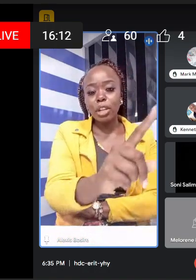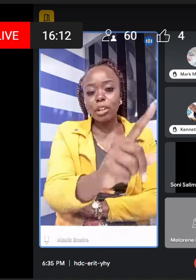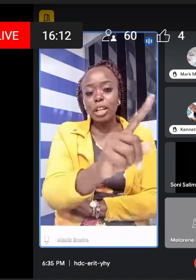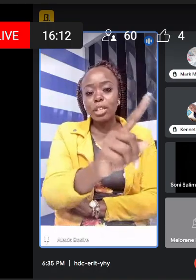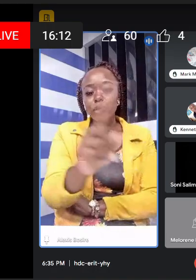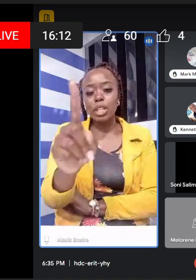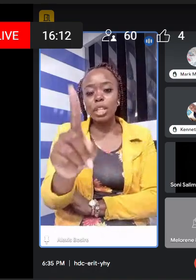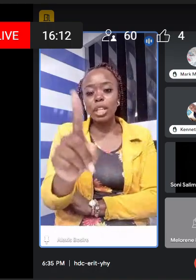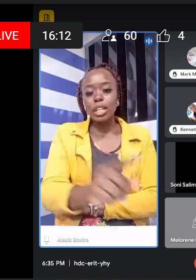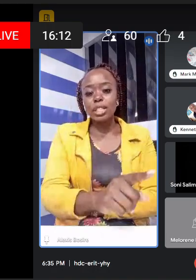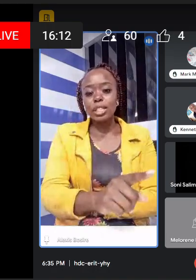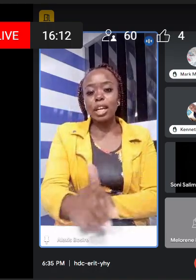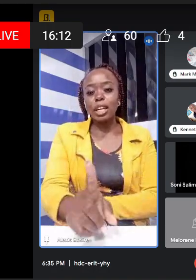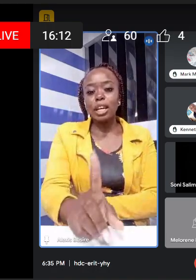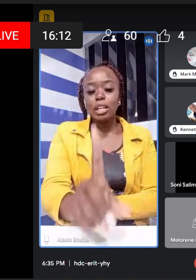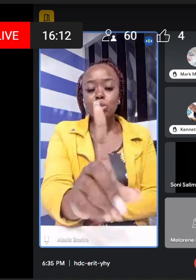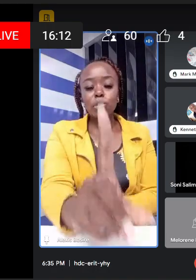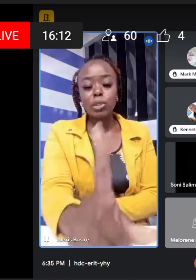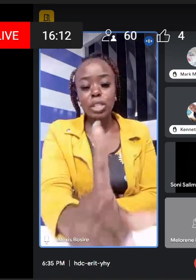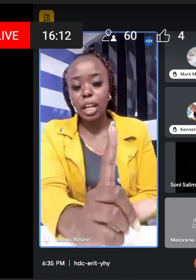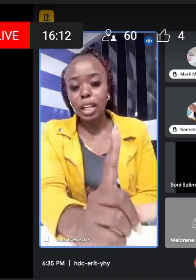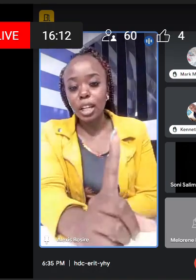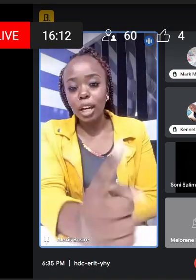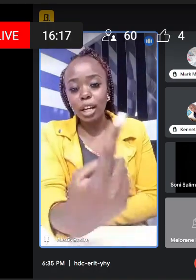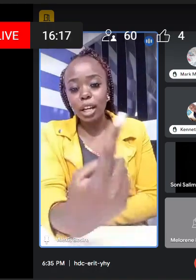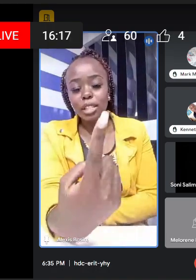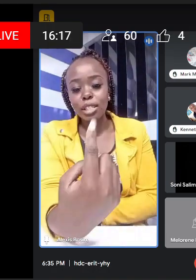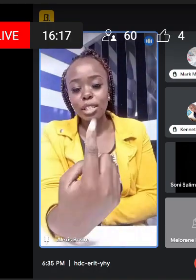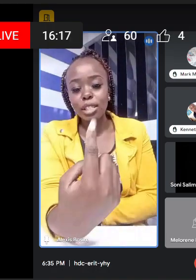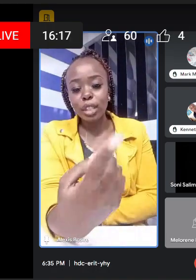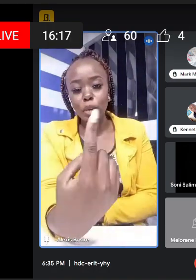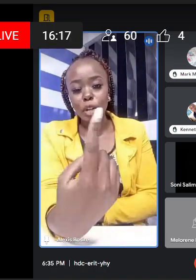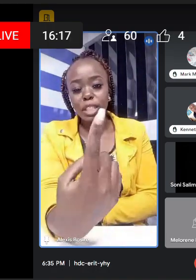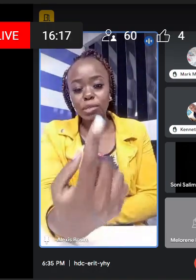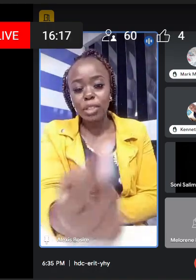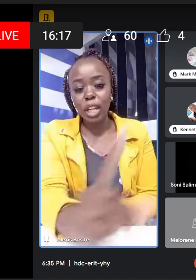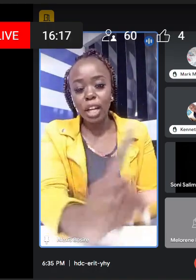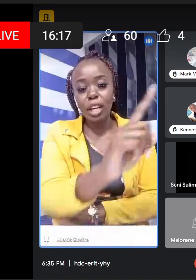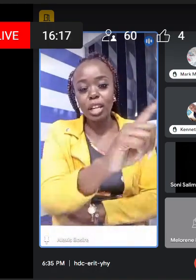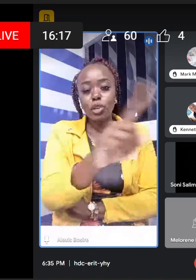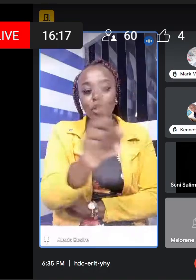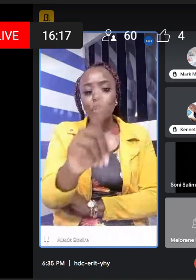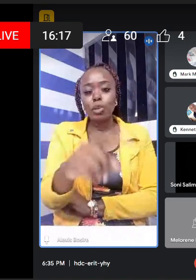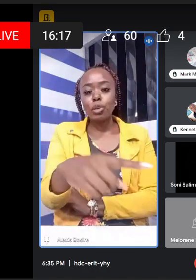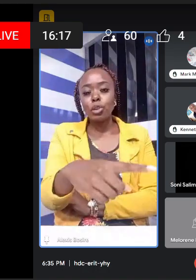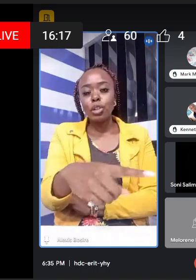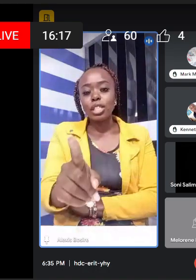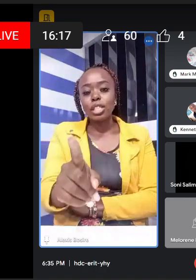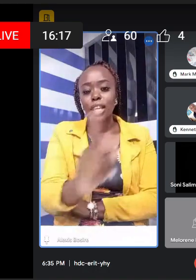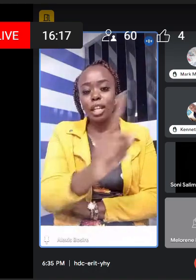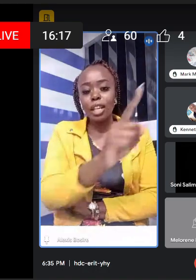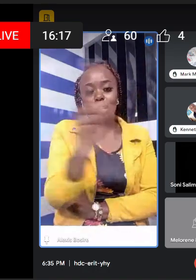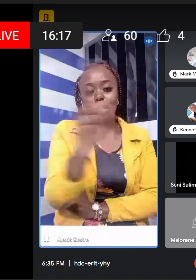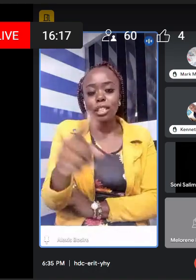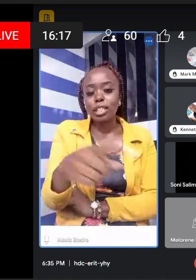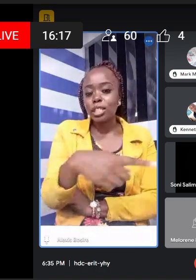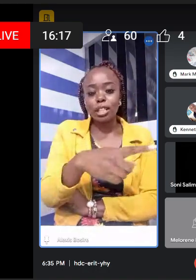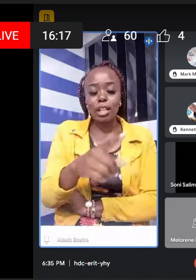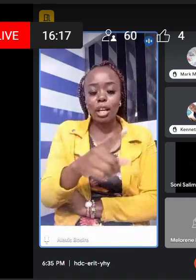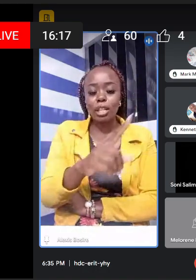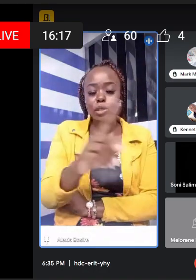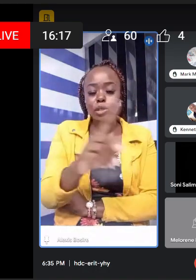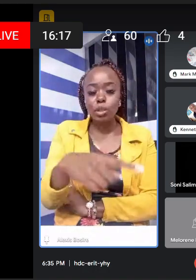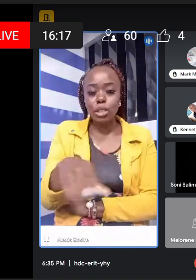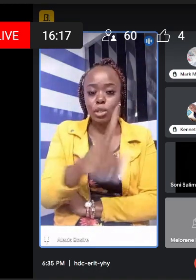and then you finalize with Z. So for Z, this is called the pointer finger. You draw Z,